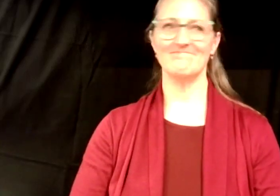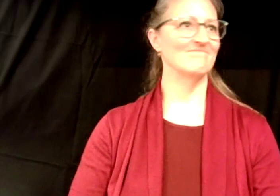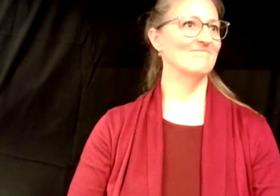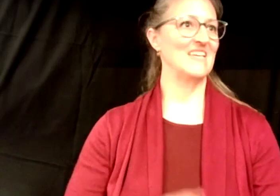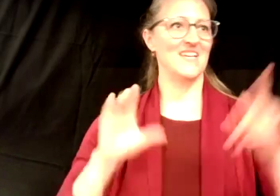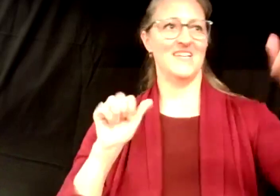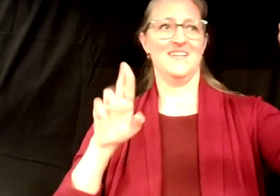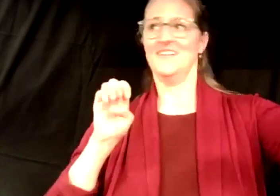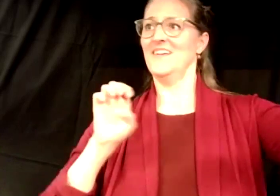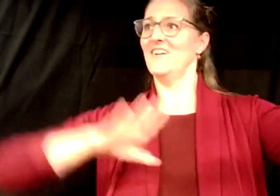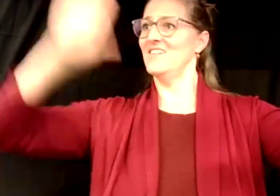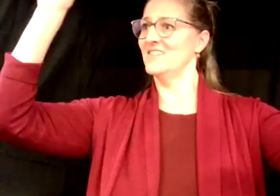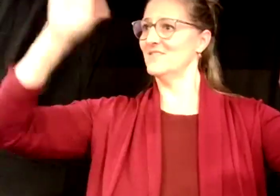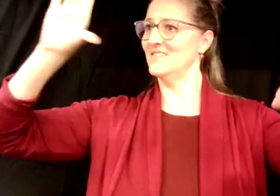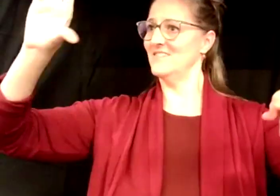Max.